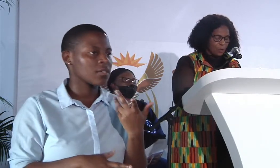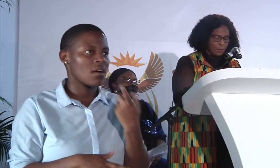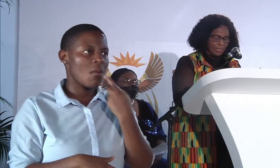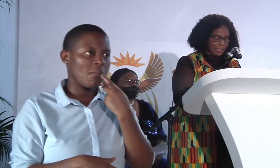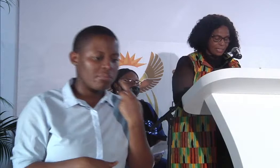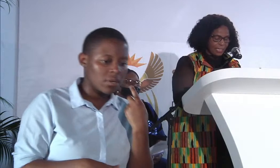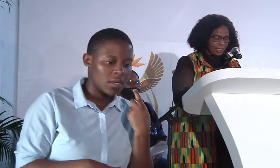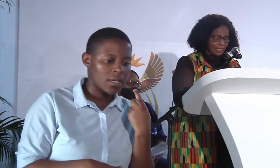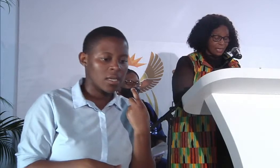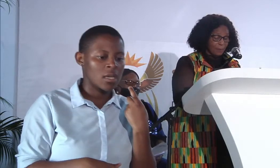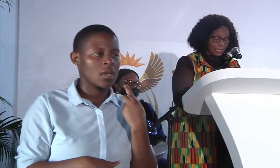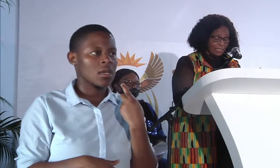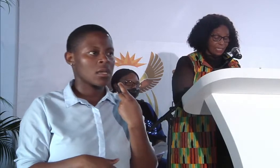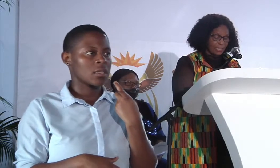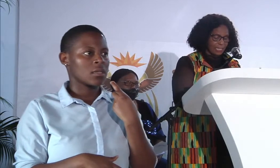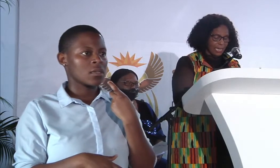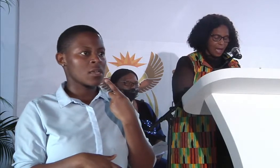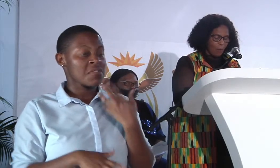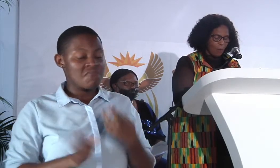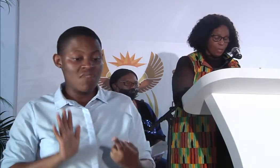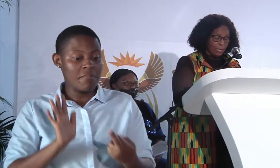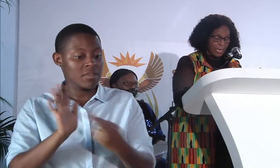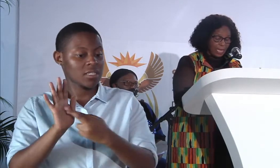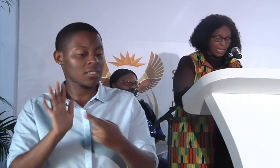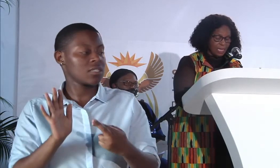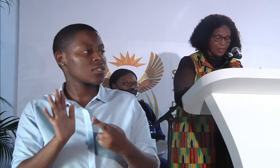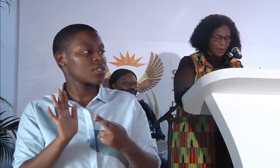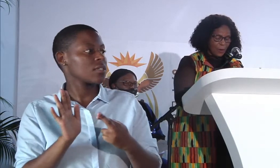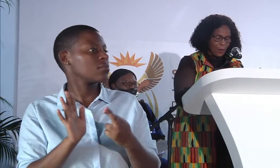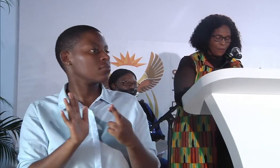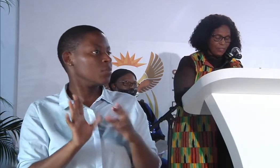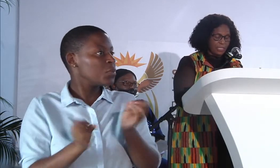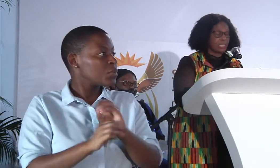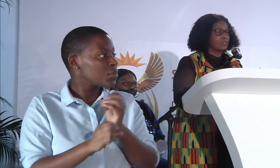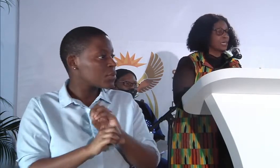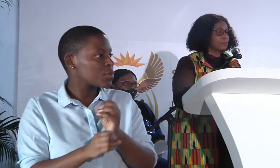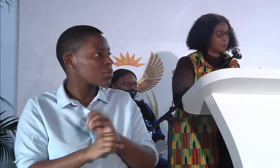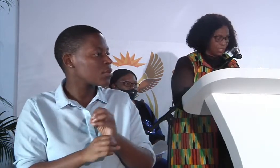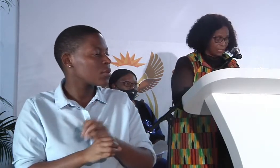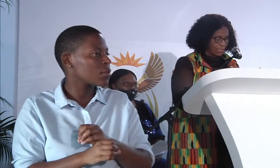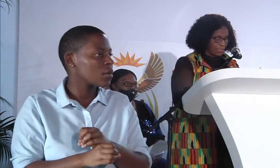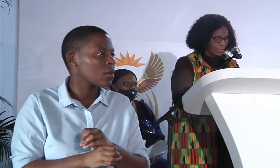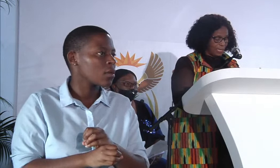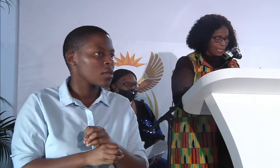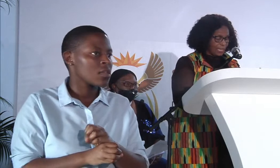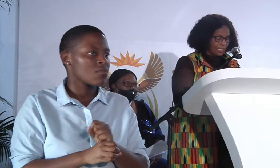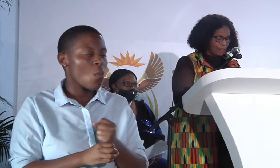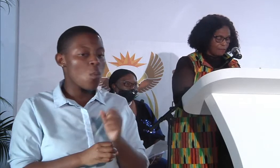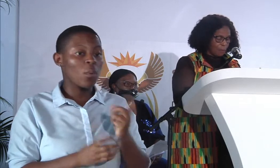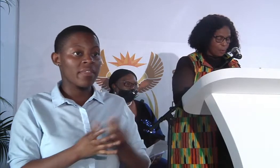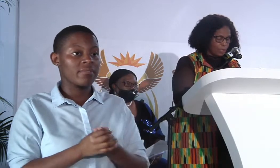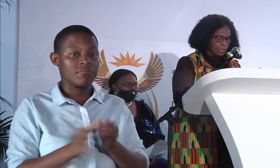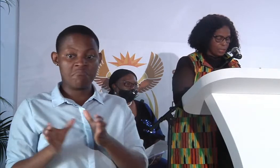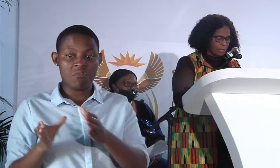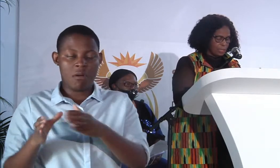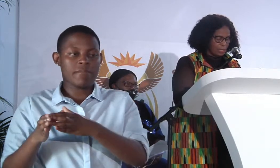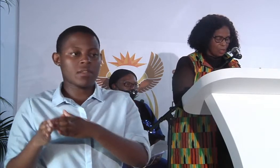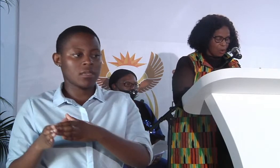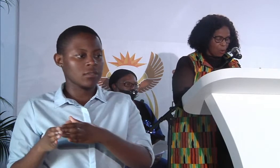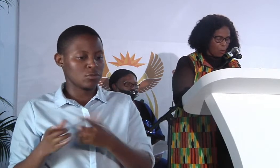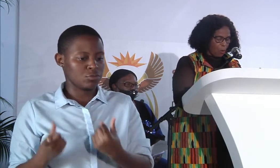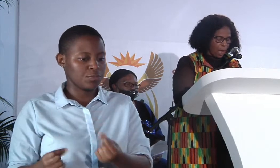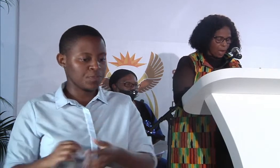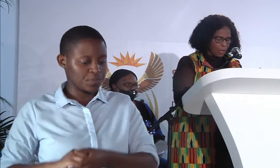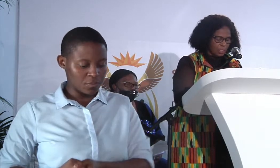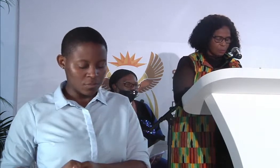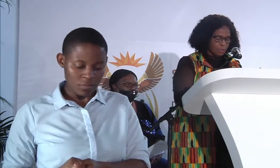not represented in any of the statutory bodies that inform policy